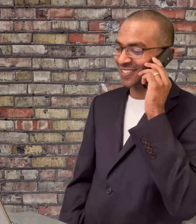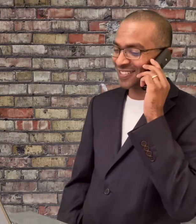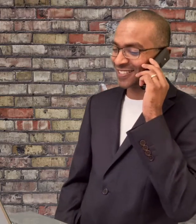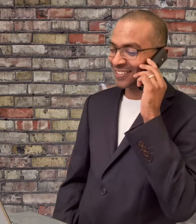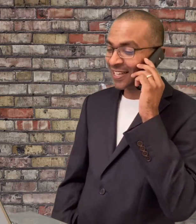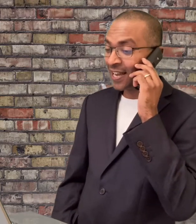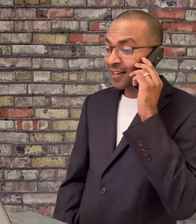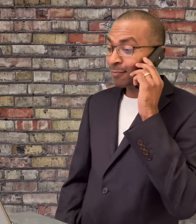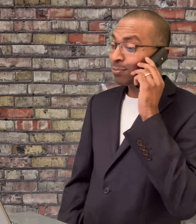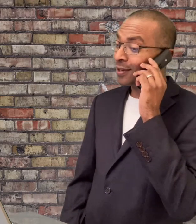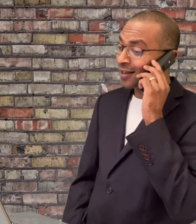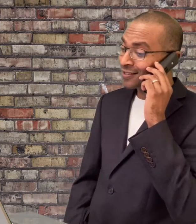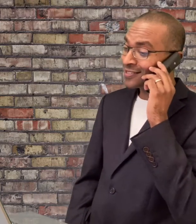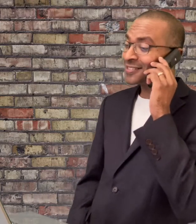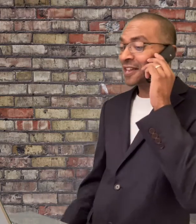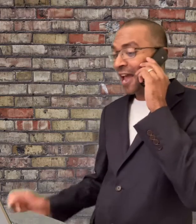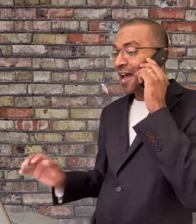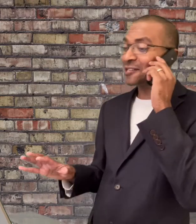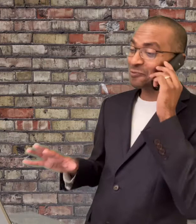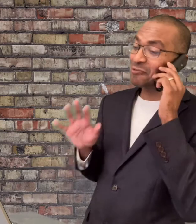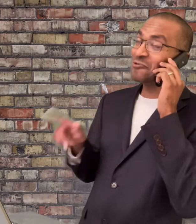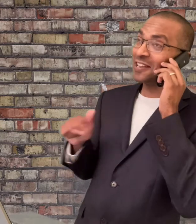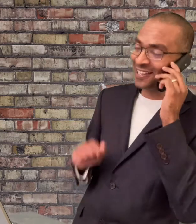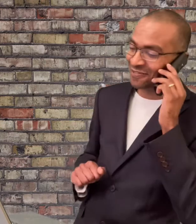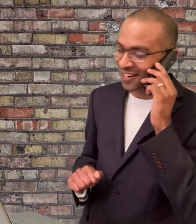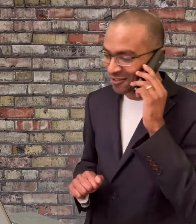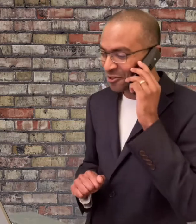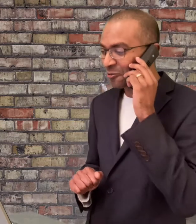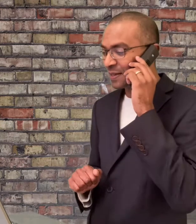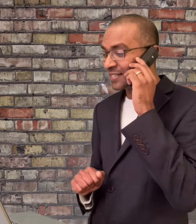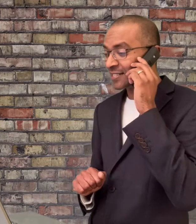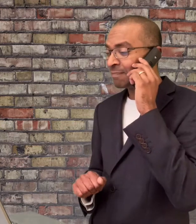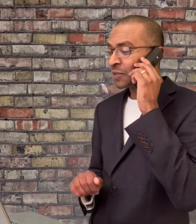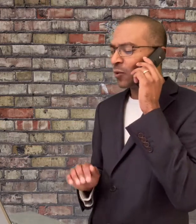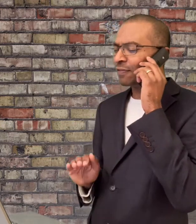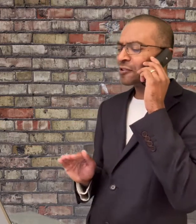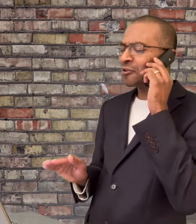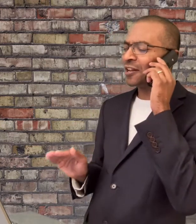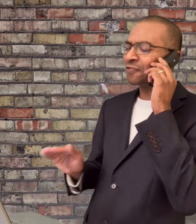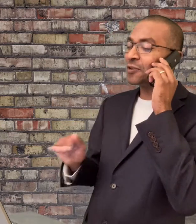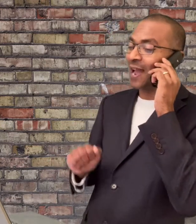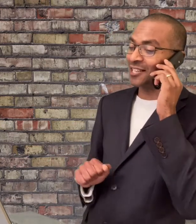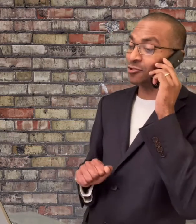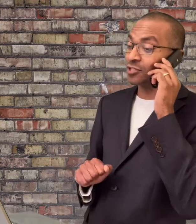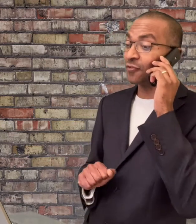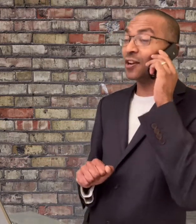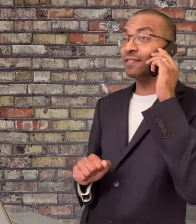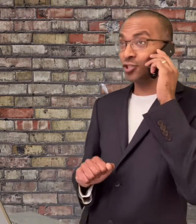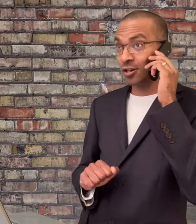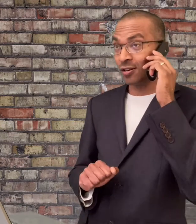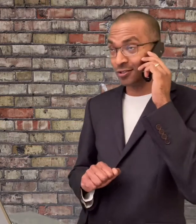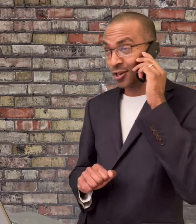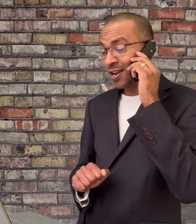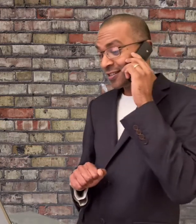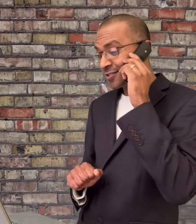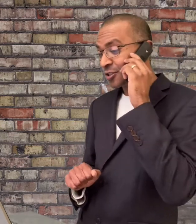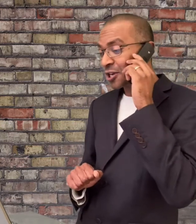discussed. Plus, as we really value your business, we've thrown in a few extras free of charge, such